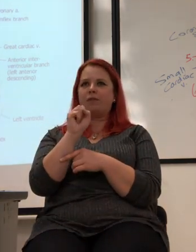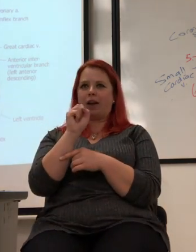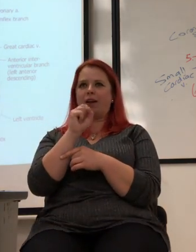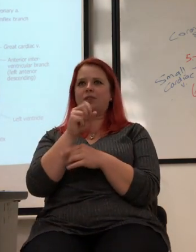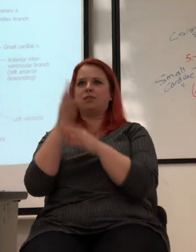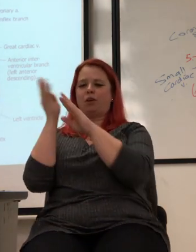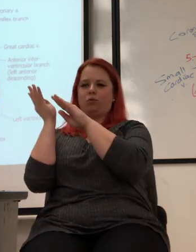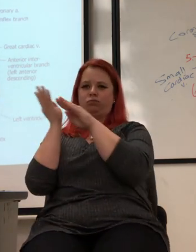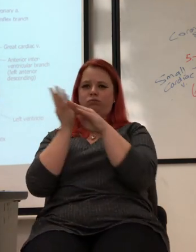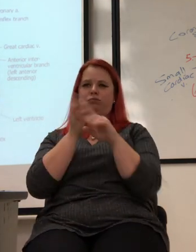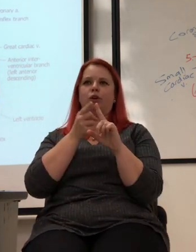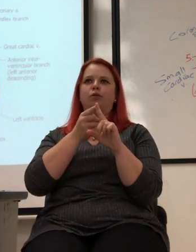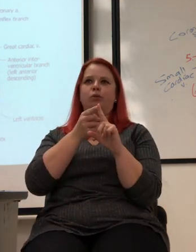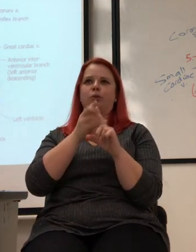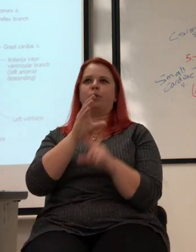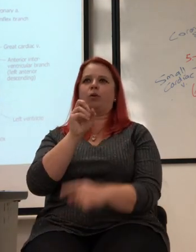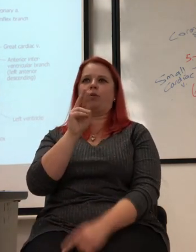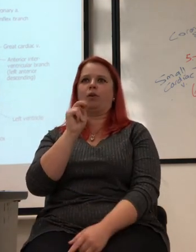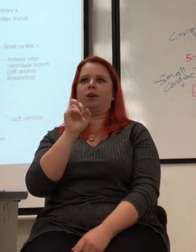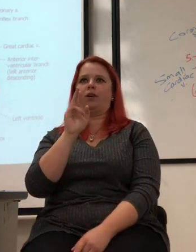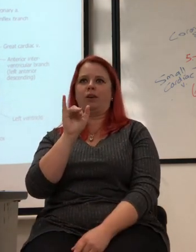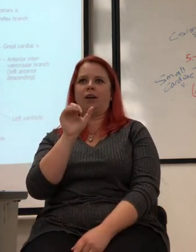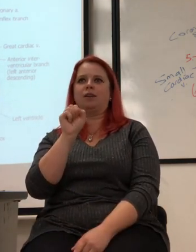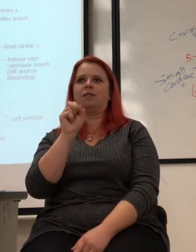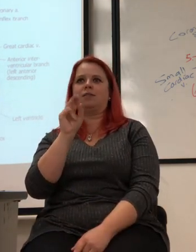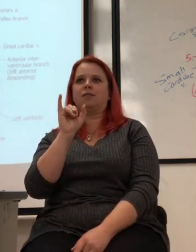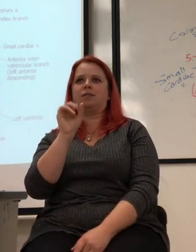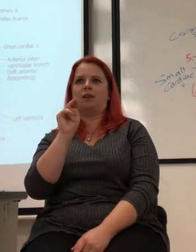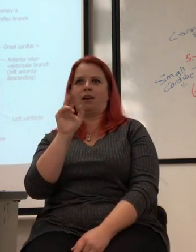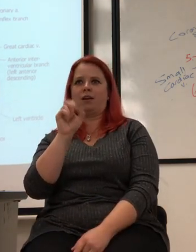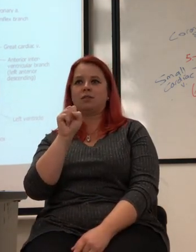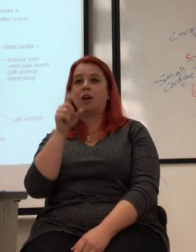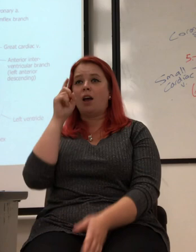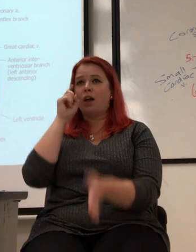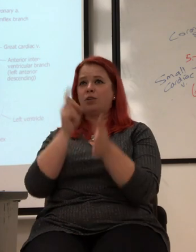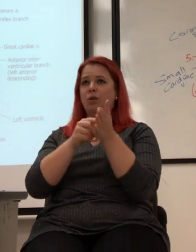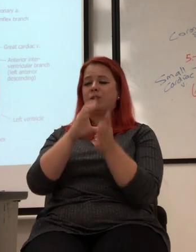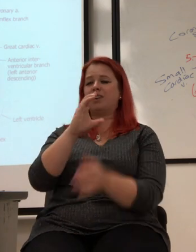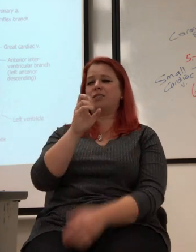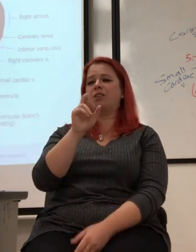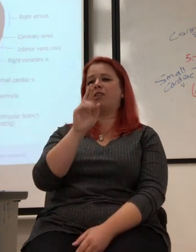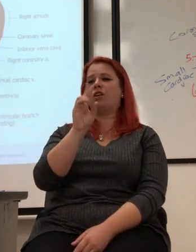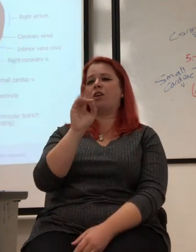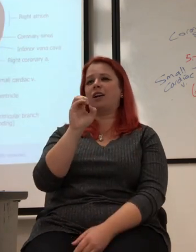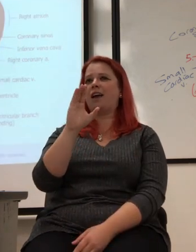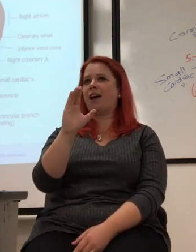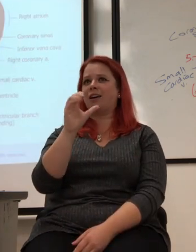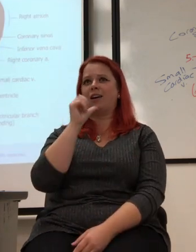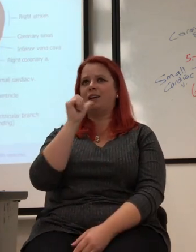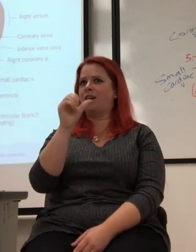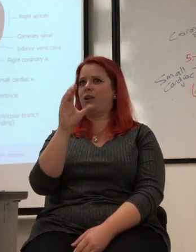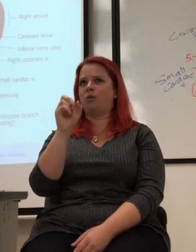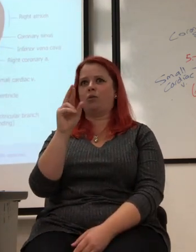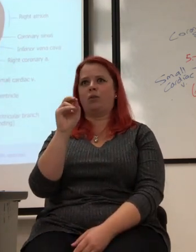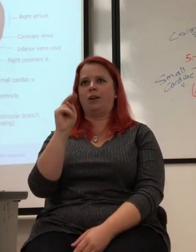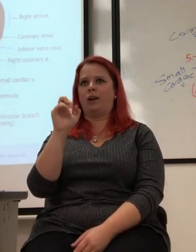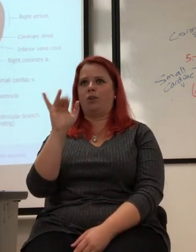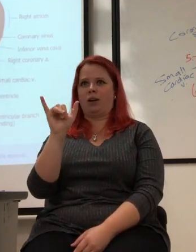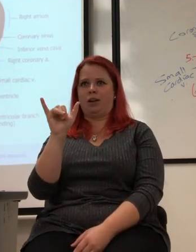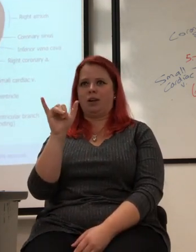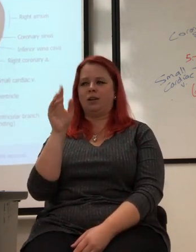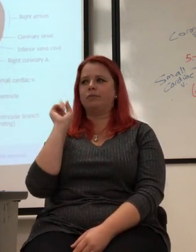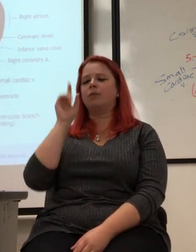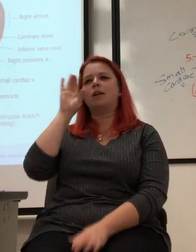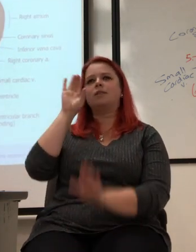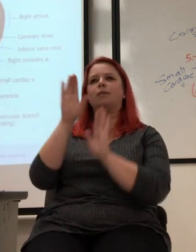And notice they're called cardiac veins, not coronary veins. That's usually the term that's used. Here's a picture of the posterior view of the